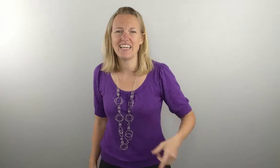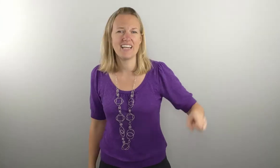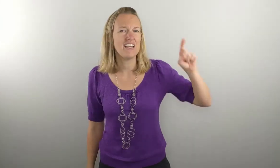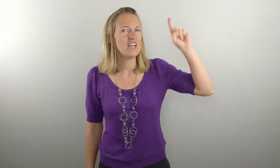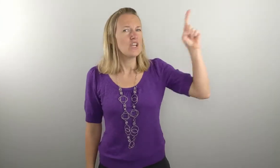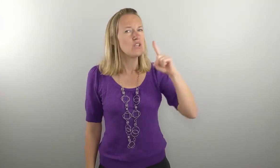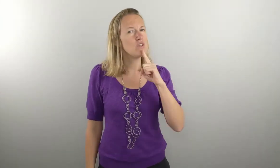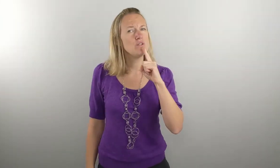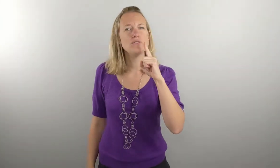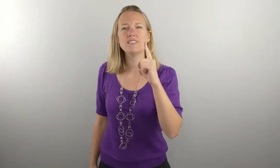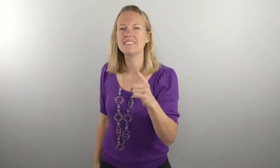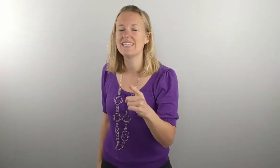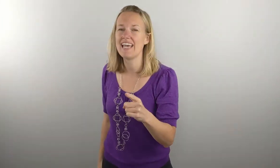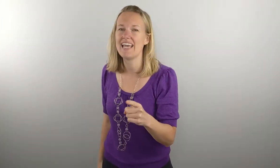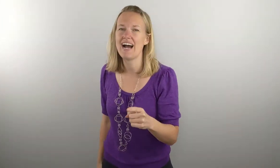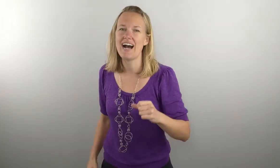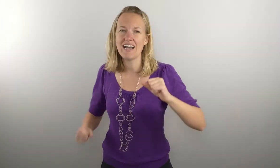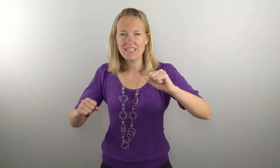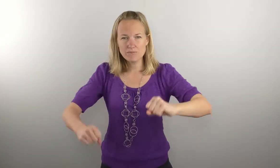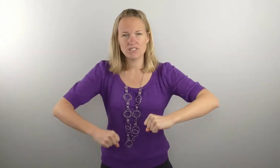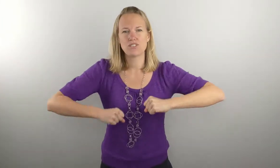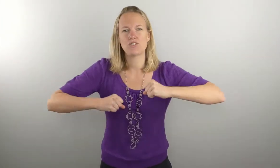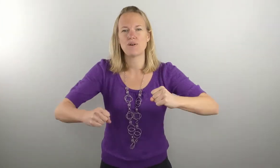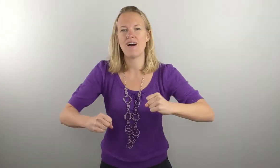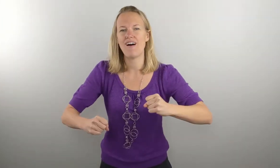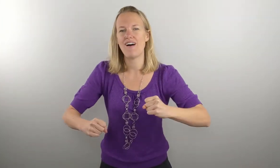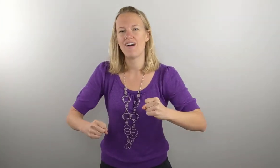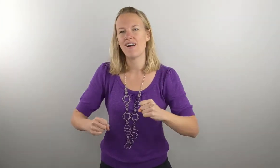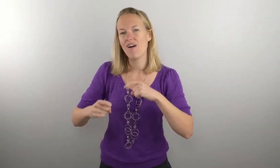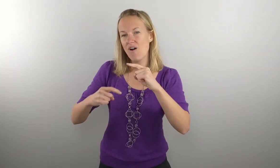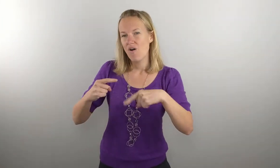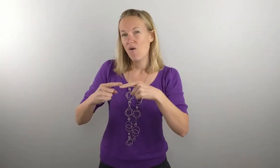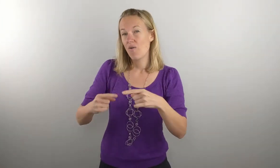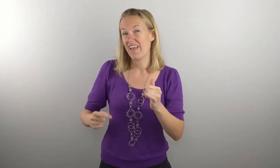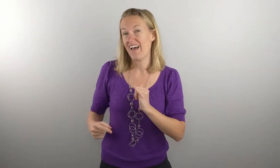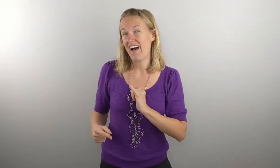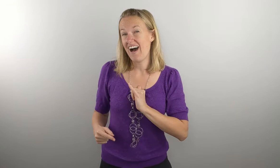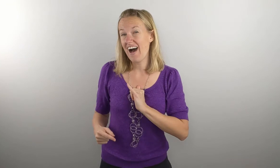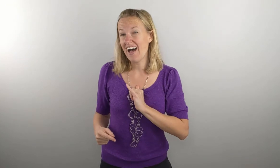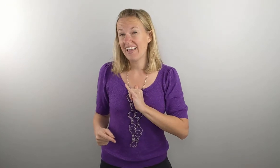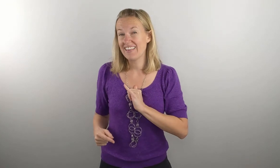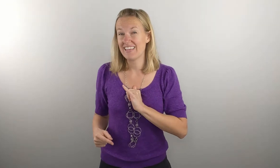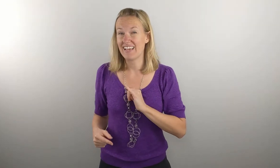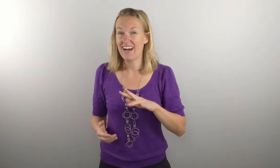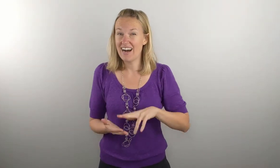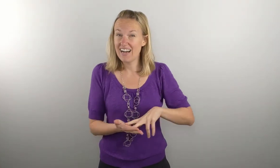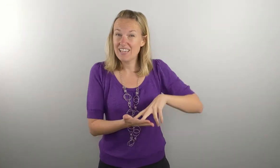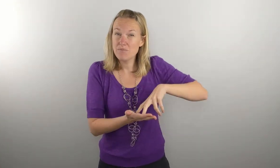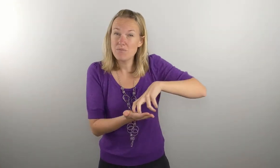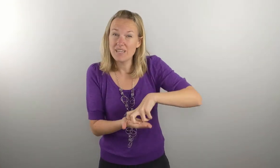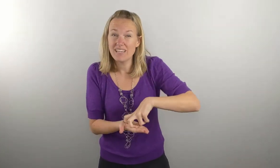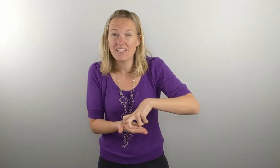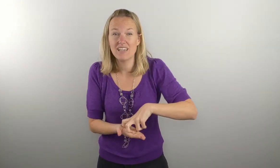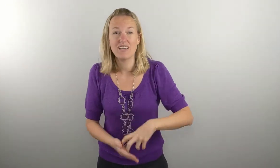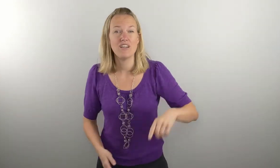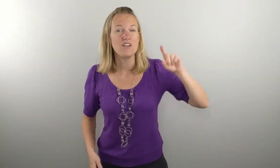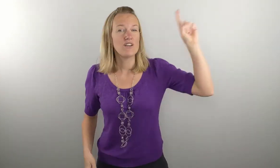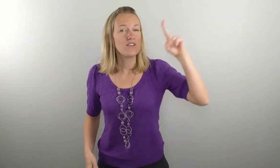thing. You say I am strong when I think I am weak.